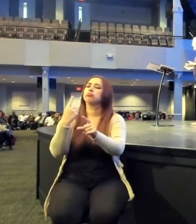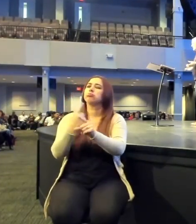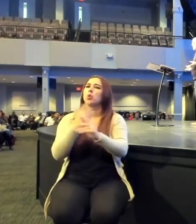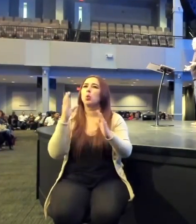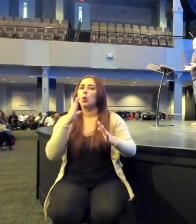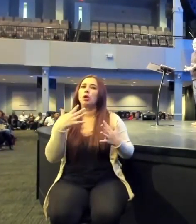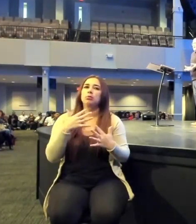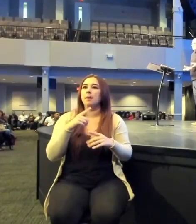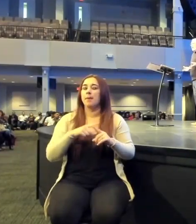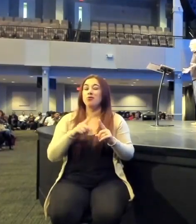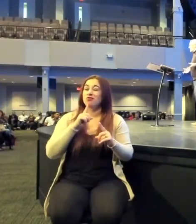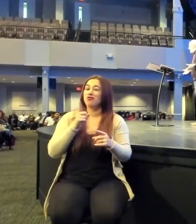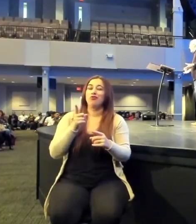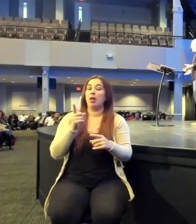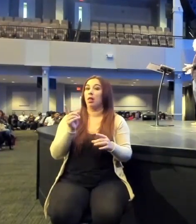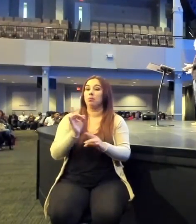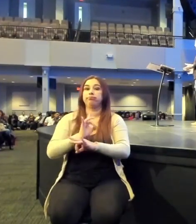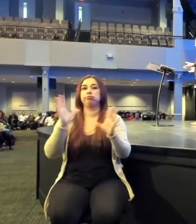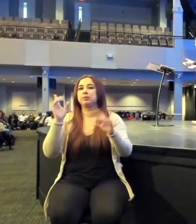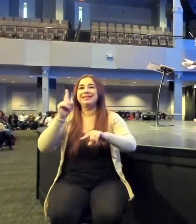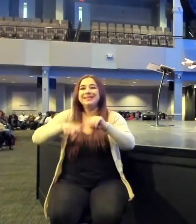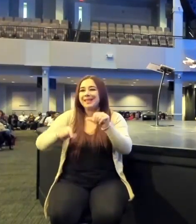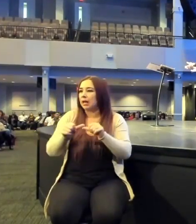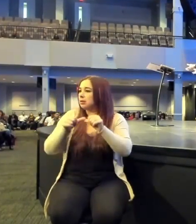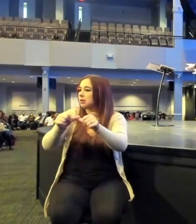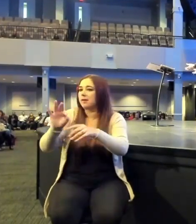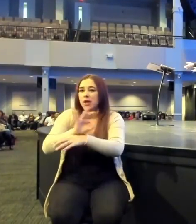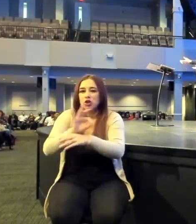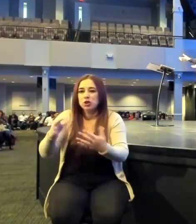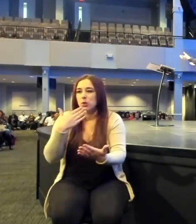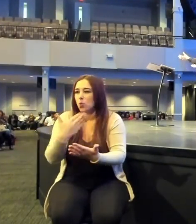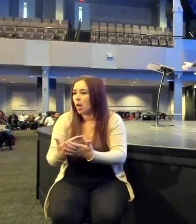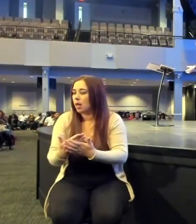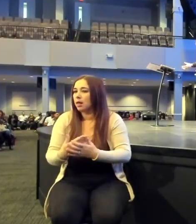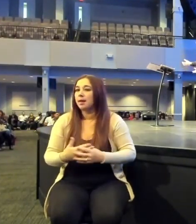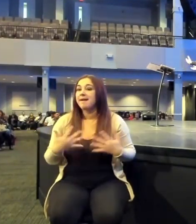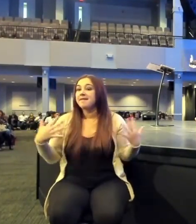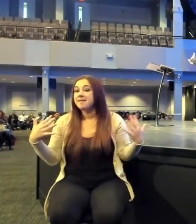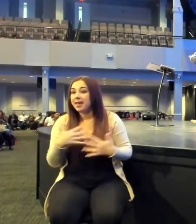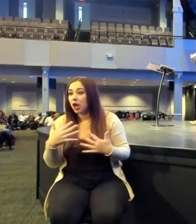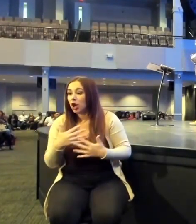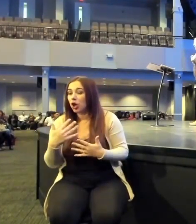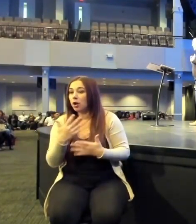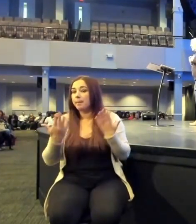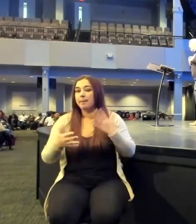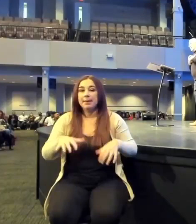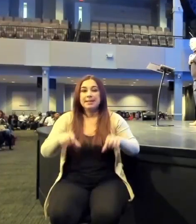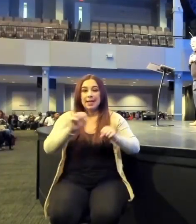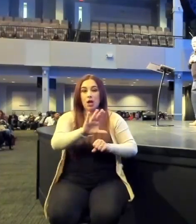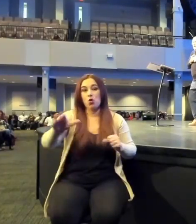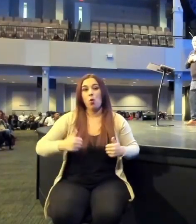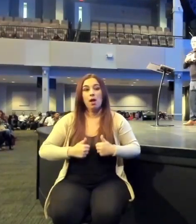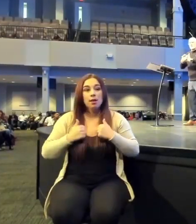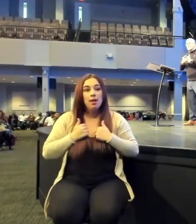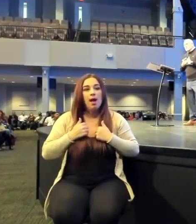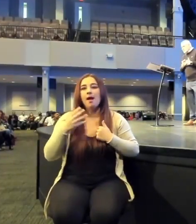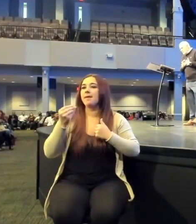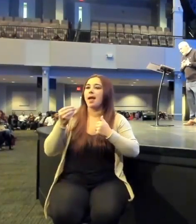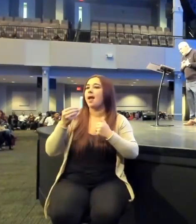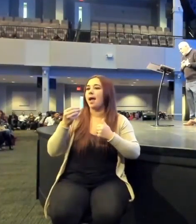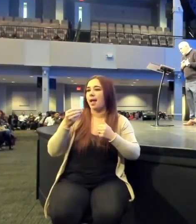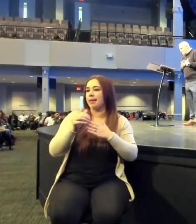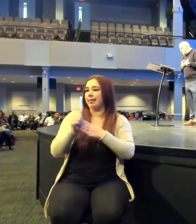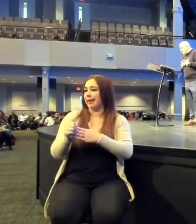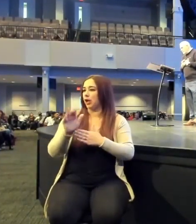and anxiety, is debilitating you. It's keeping you from functioning well. Fear may start taking over your life and dictate the decisions